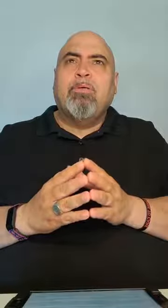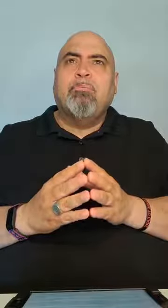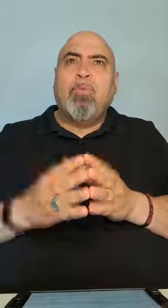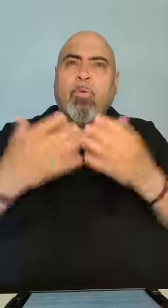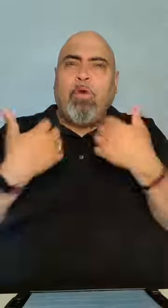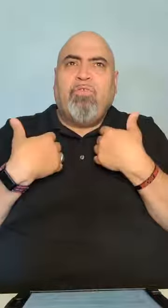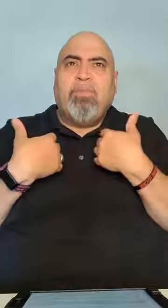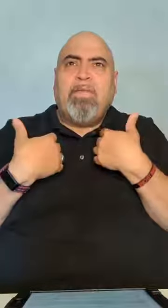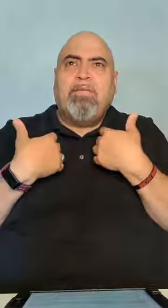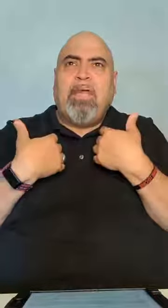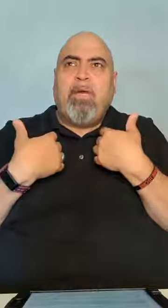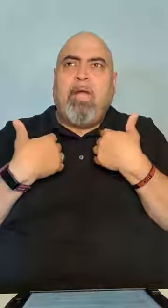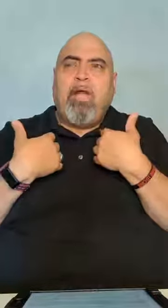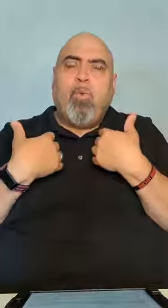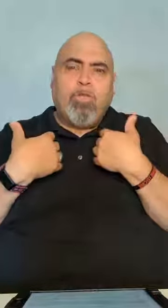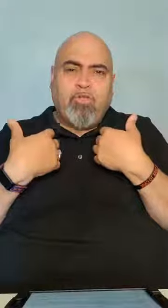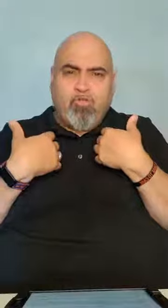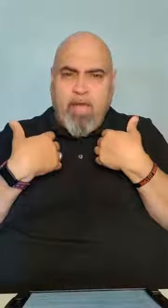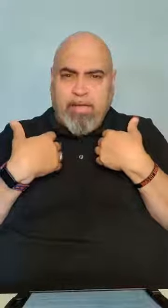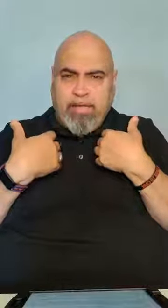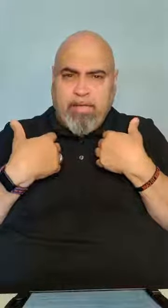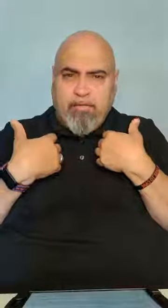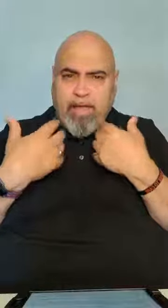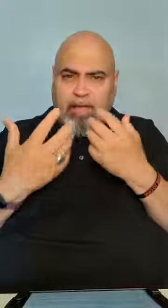But what worked for me is that I wanted to try to live a life